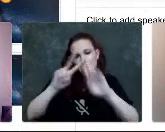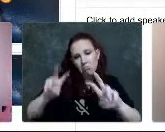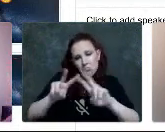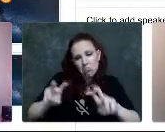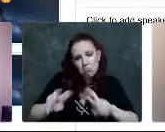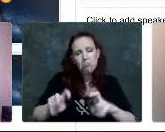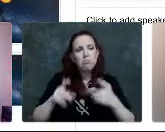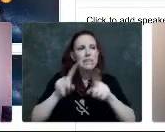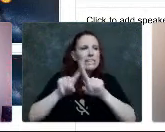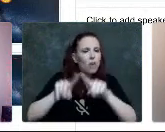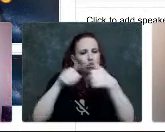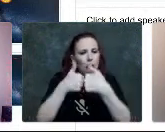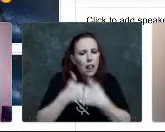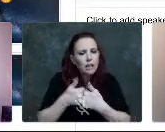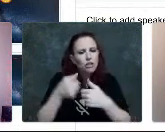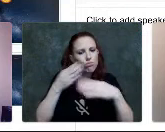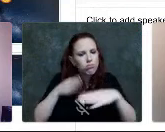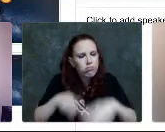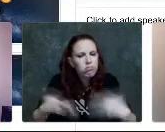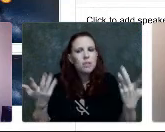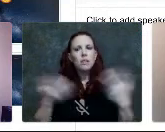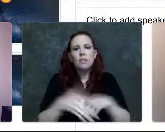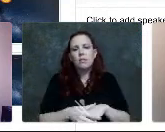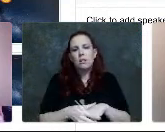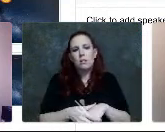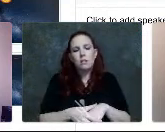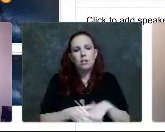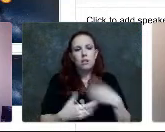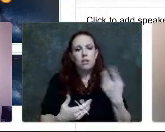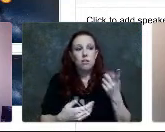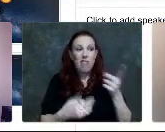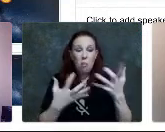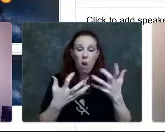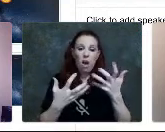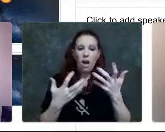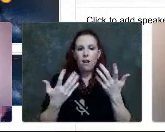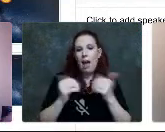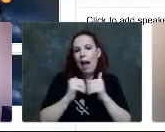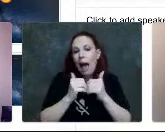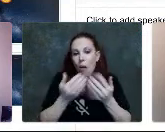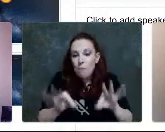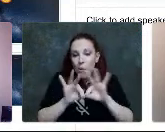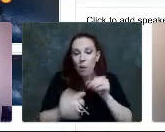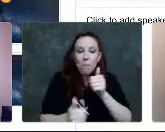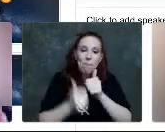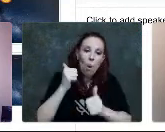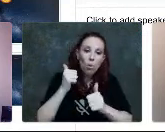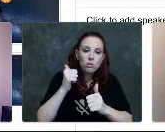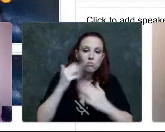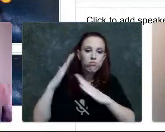different challenges? Are they looking for like, how important is the most optimal solution? Like, not all interviews care